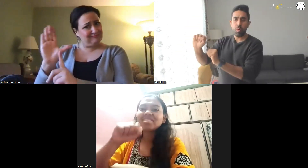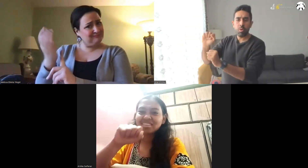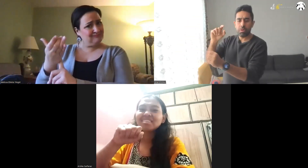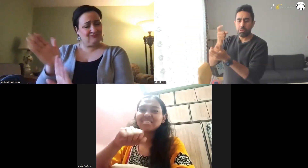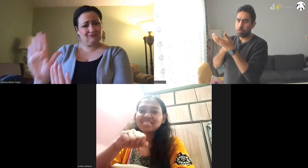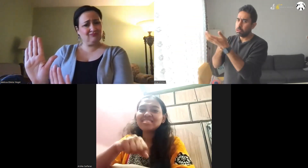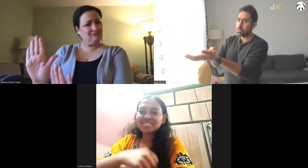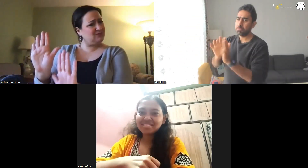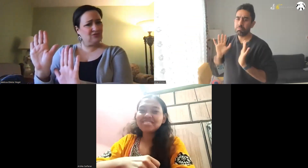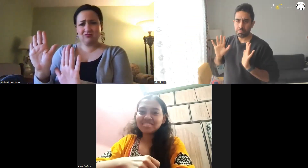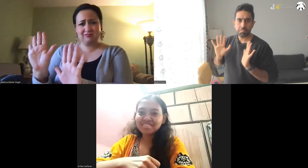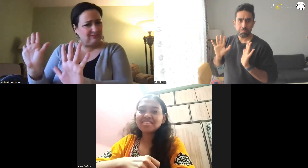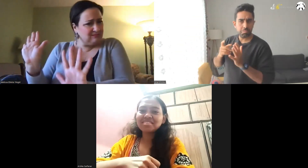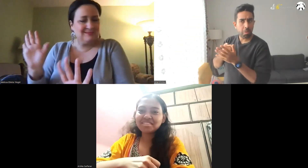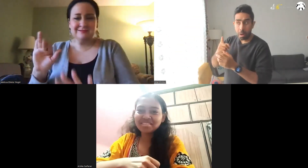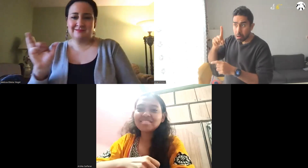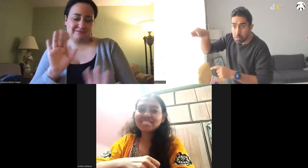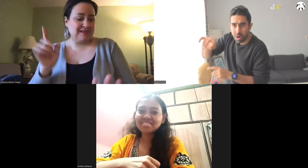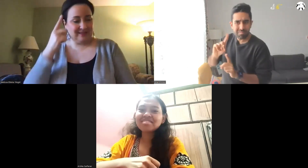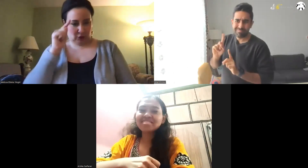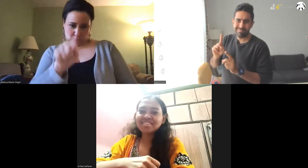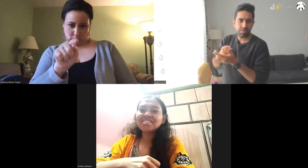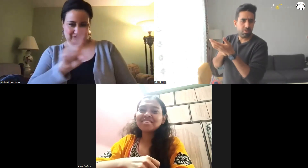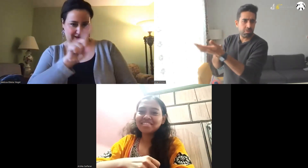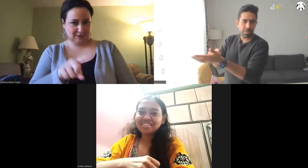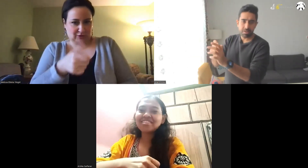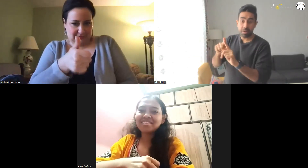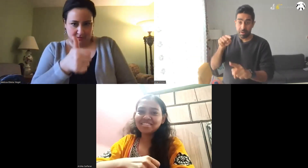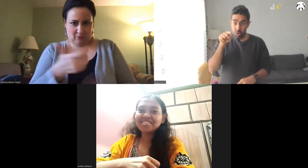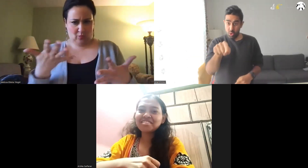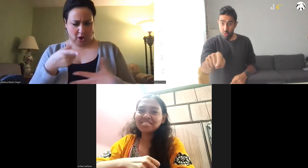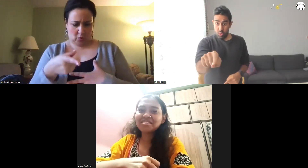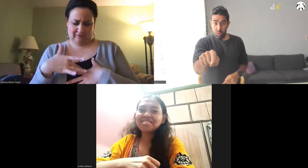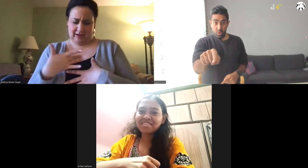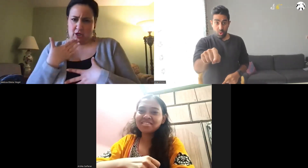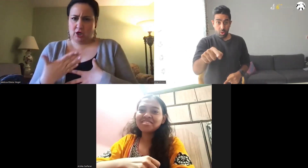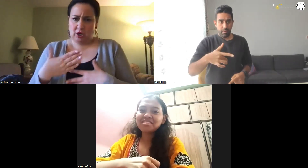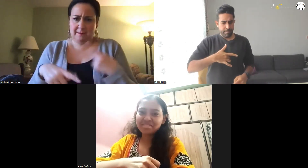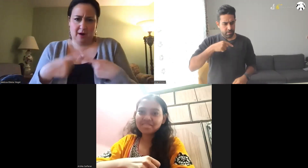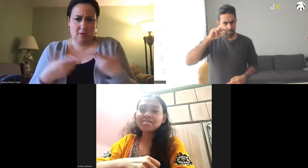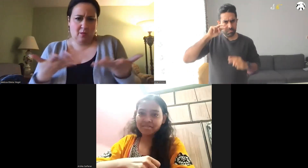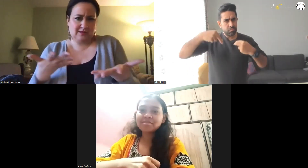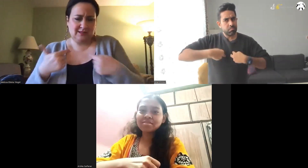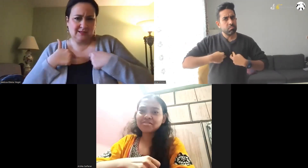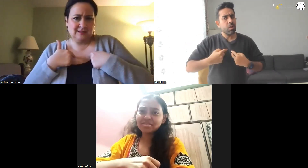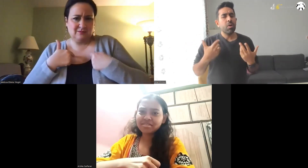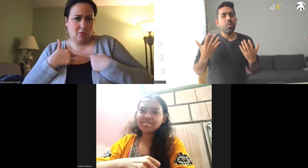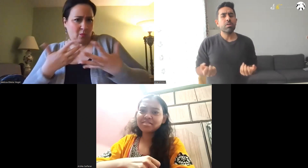wear hijab, and that's their tradition, and we totally respect them, and we can't interfere. But in your perspective, I